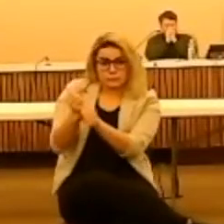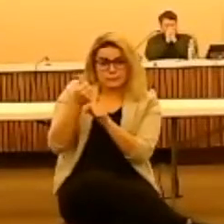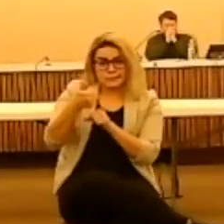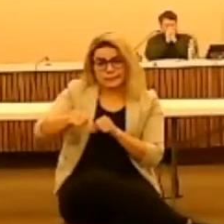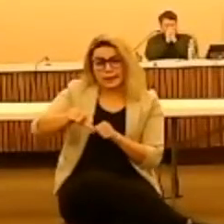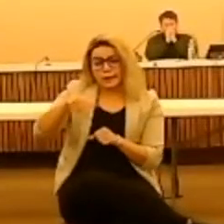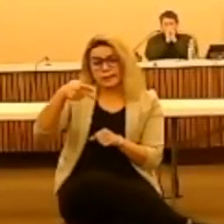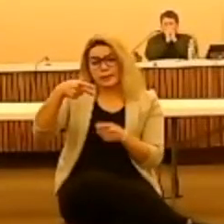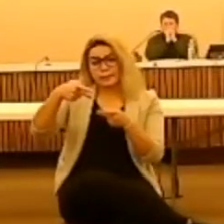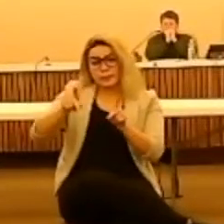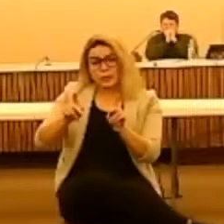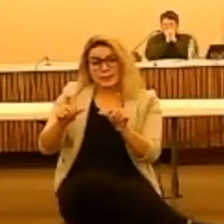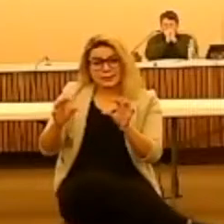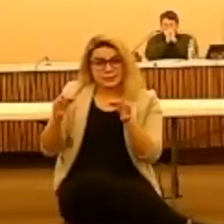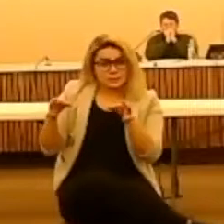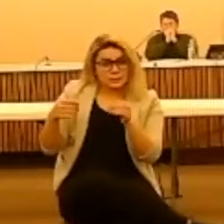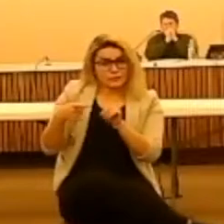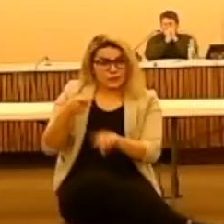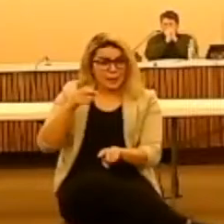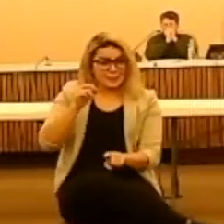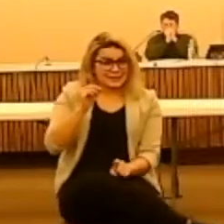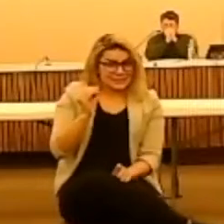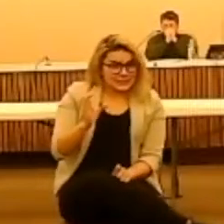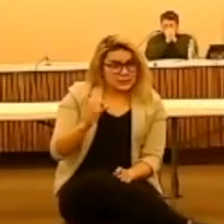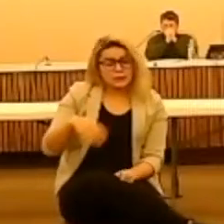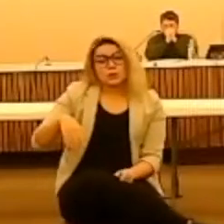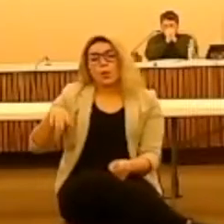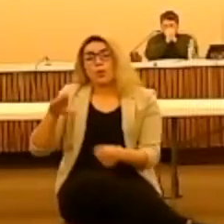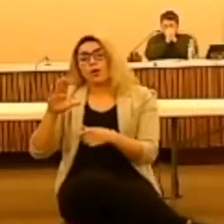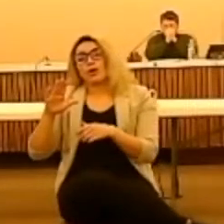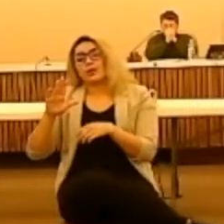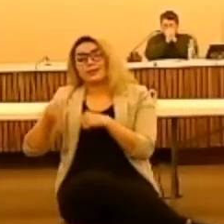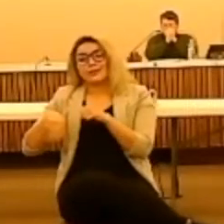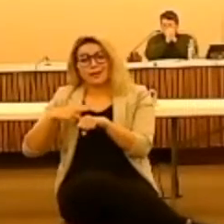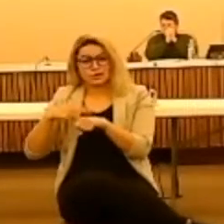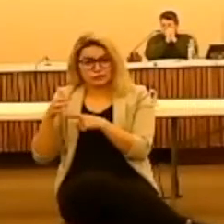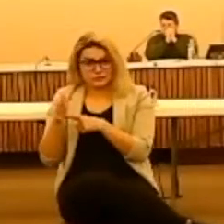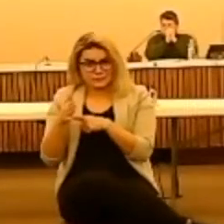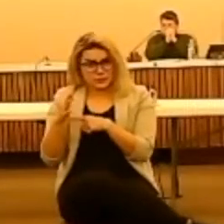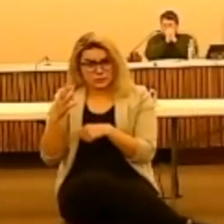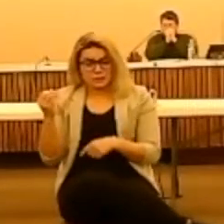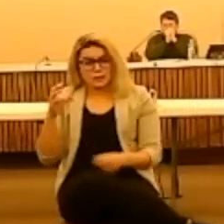or the U.S. Fish and Wildlife to build near a bald eagle nest?